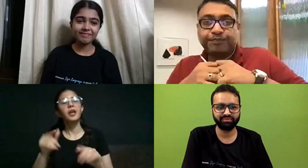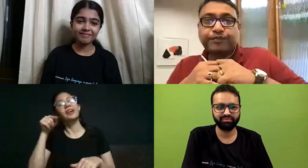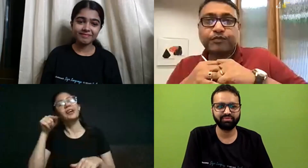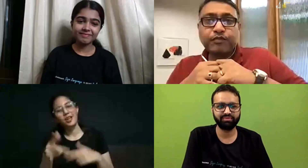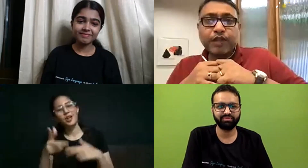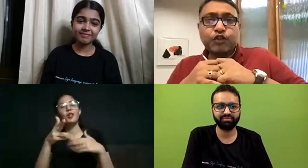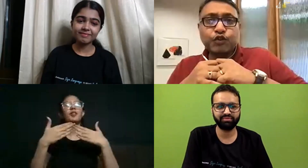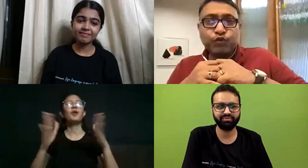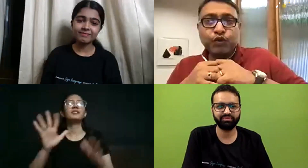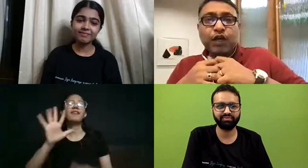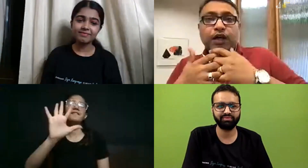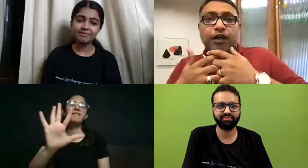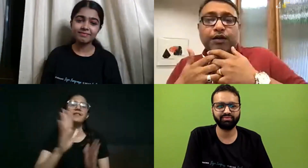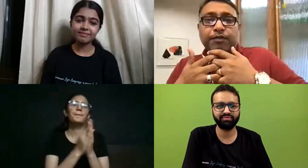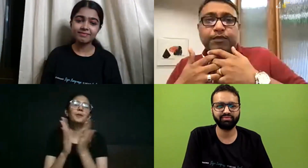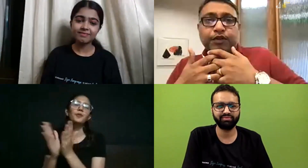did. 2,